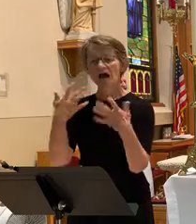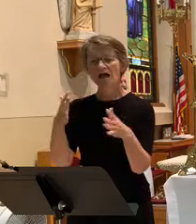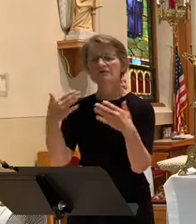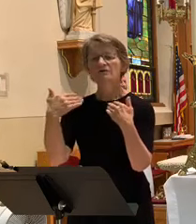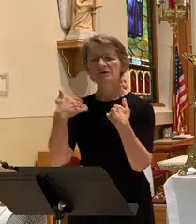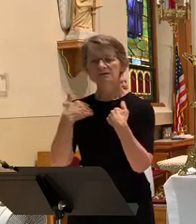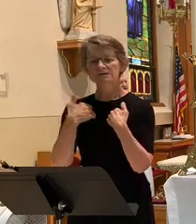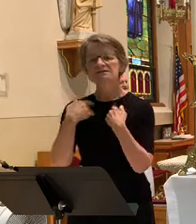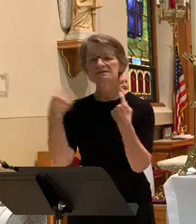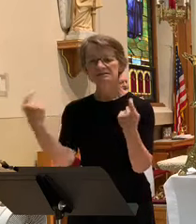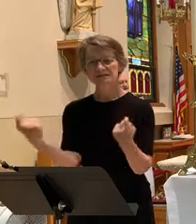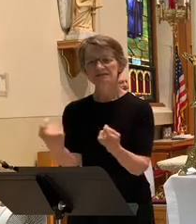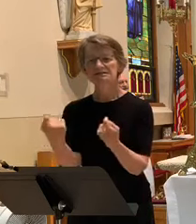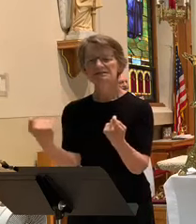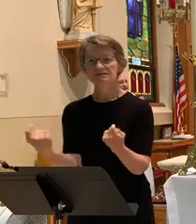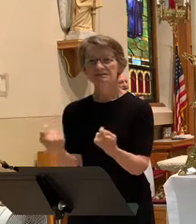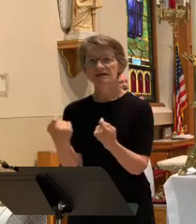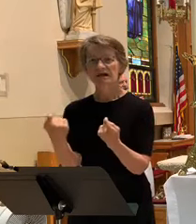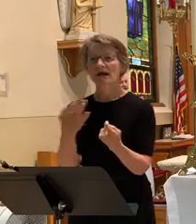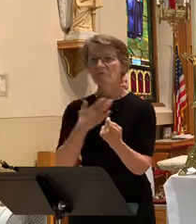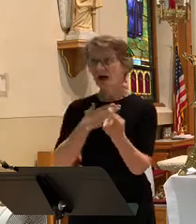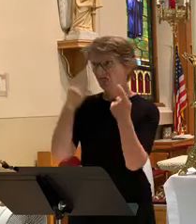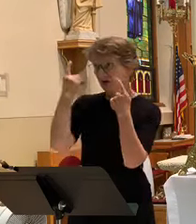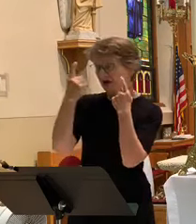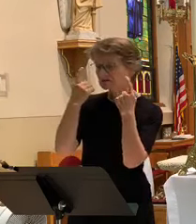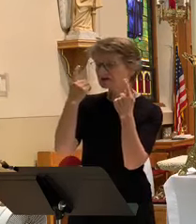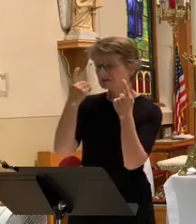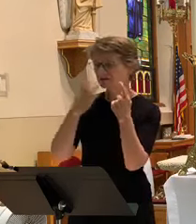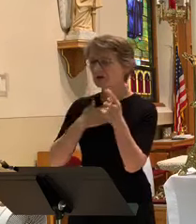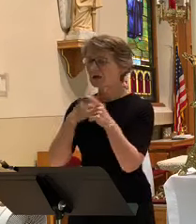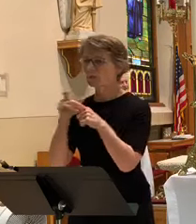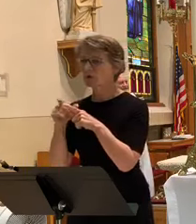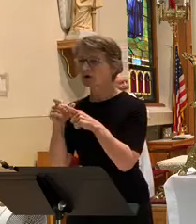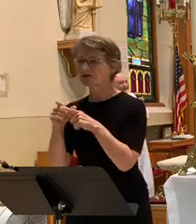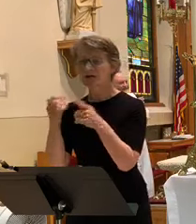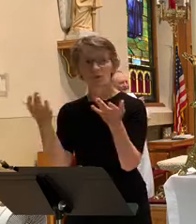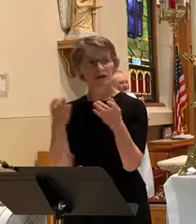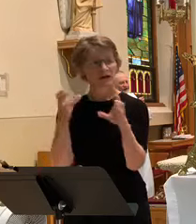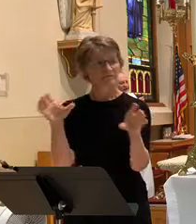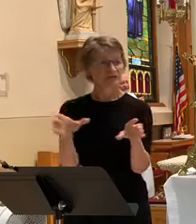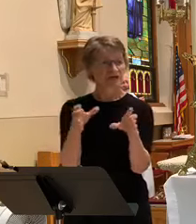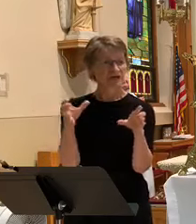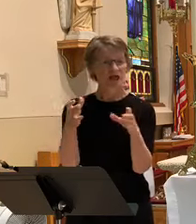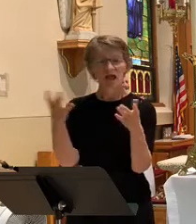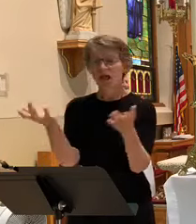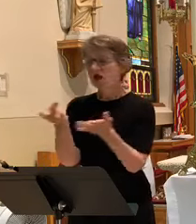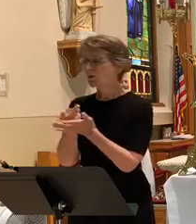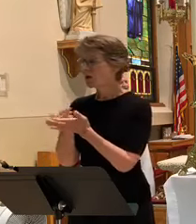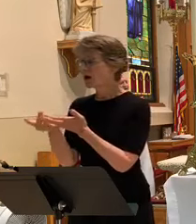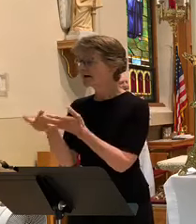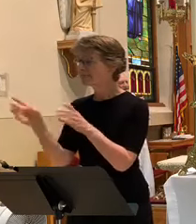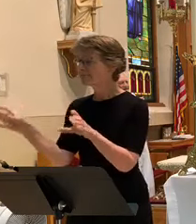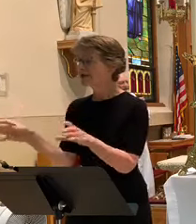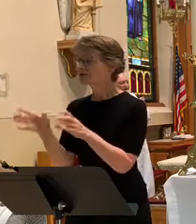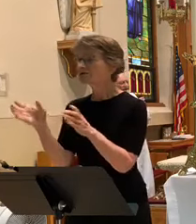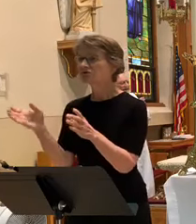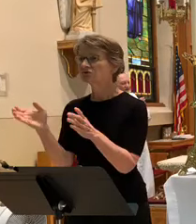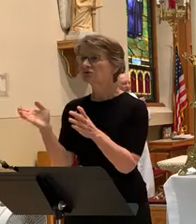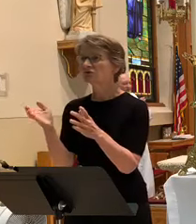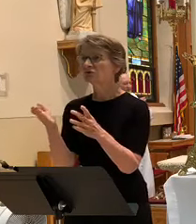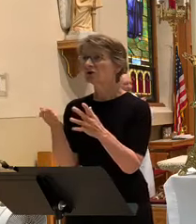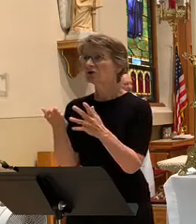that I have greatly sinned in my thoughts and in my words, in what I have done and what I have